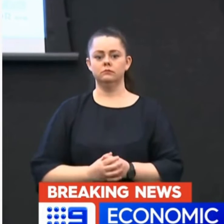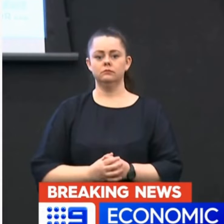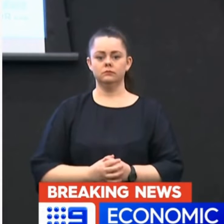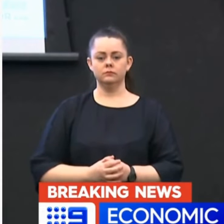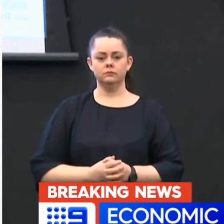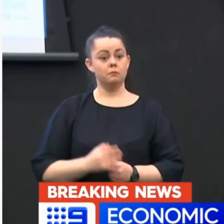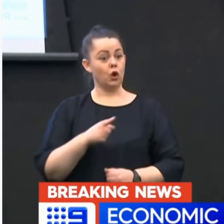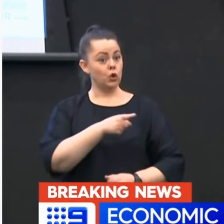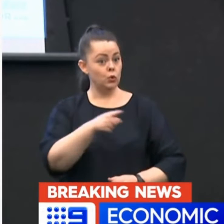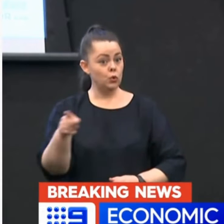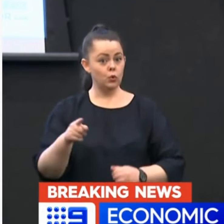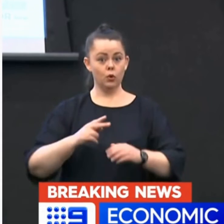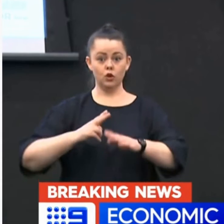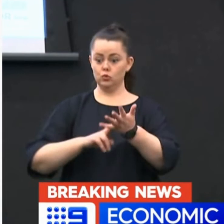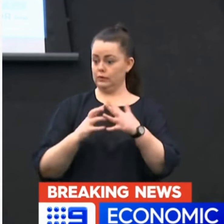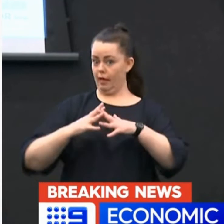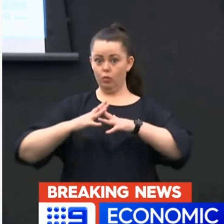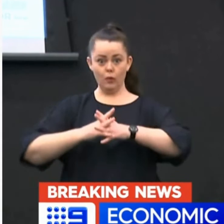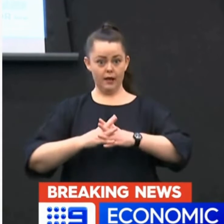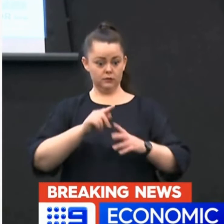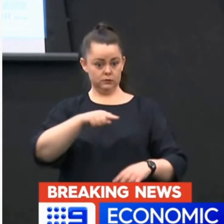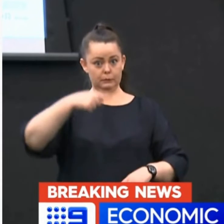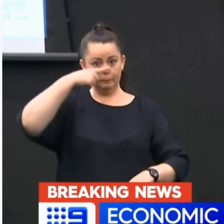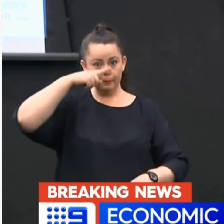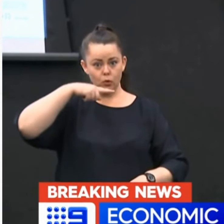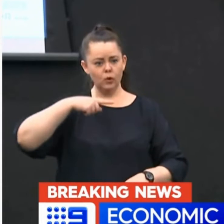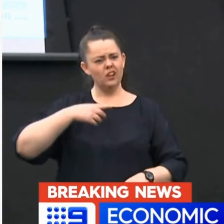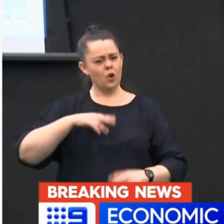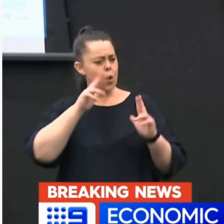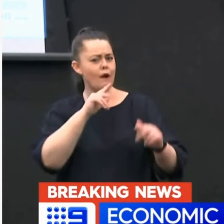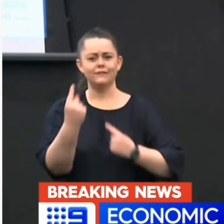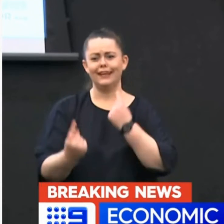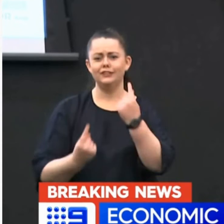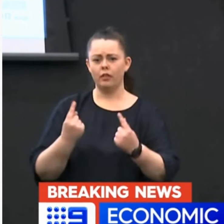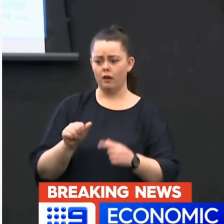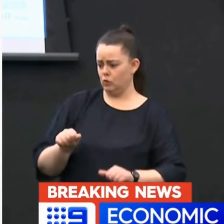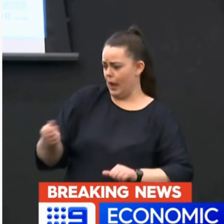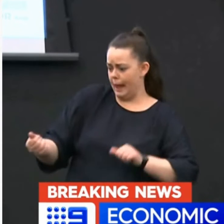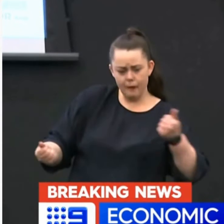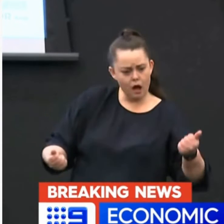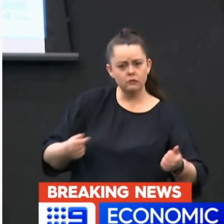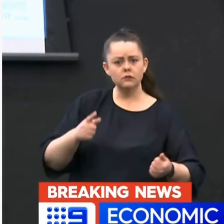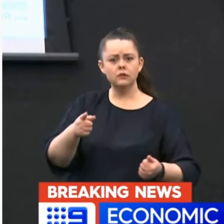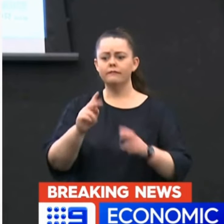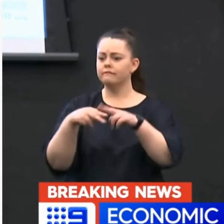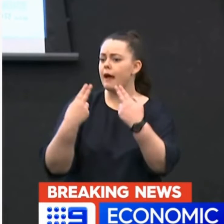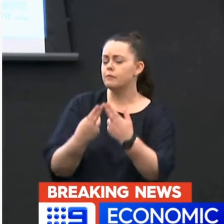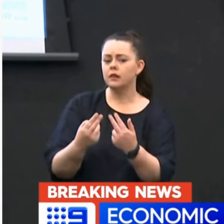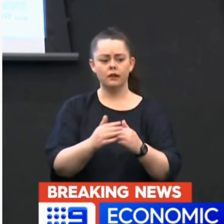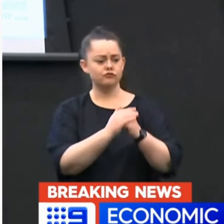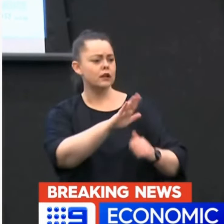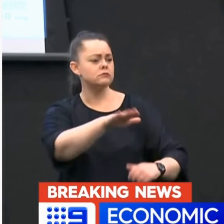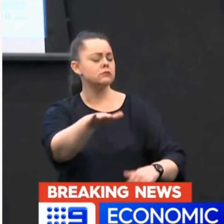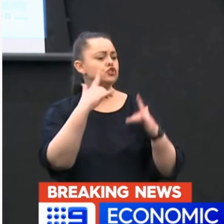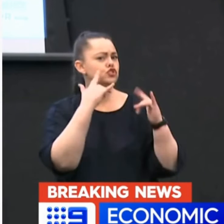together and look out for your neighbour, look out for your loved ones, and make sure they're doing okay. Significant support for social and affordable